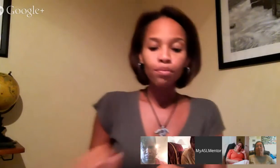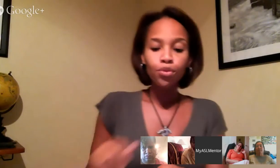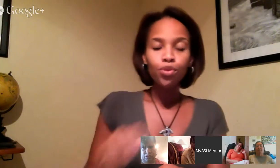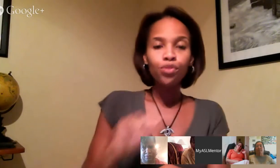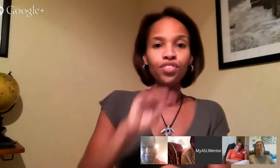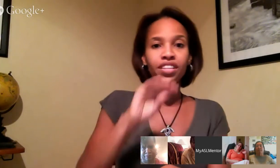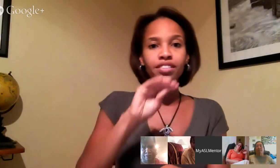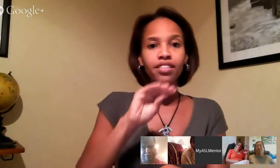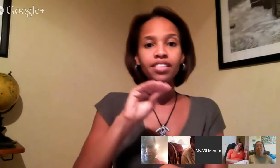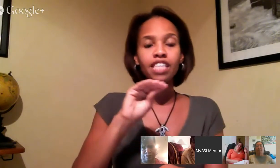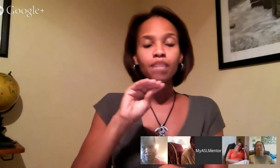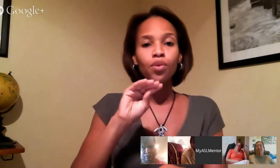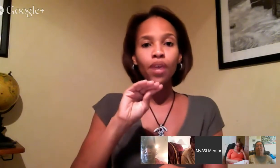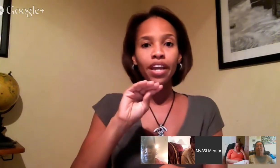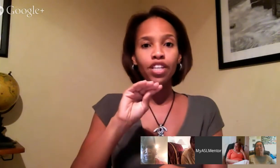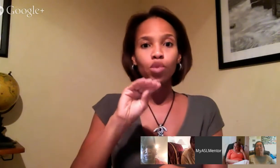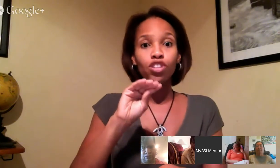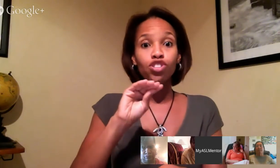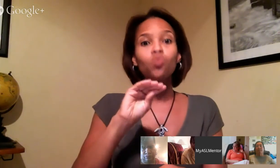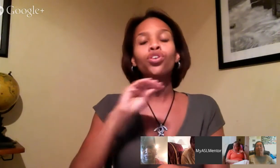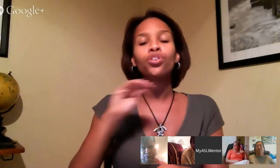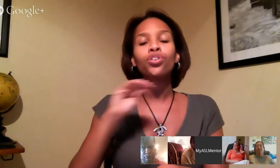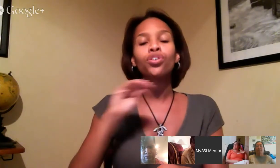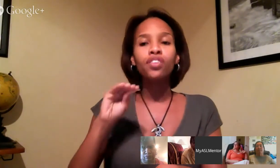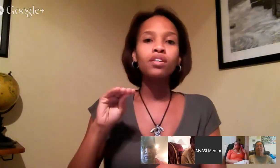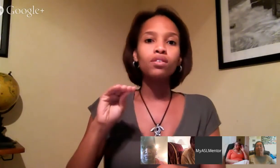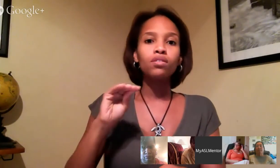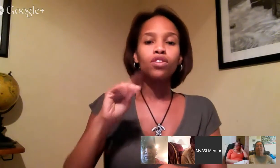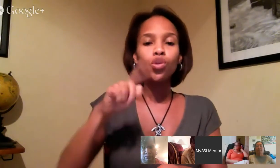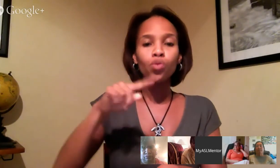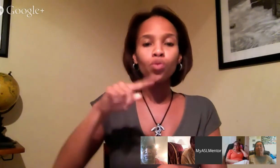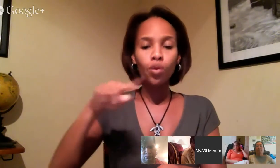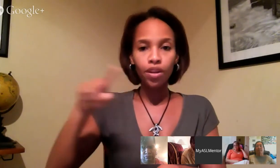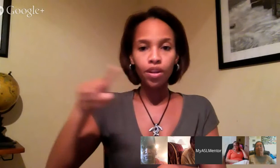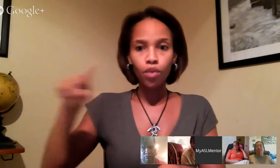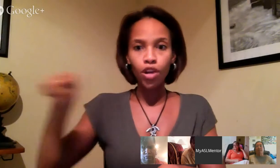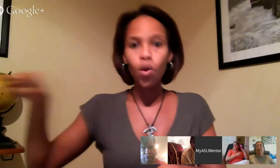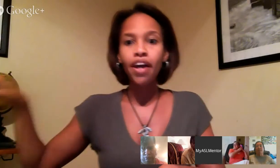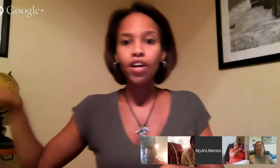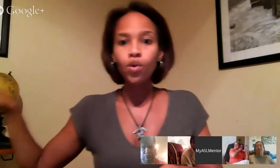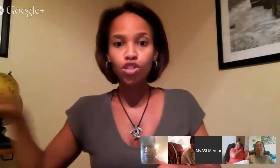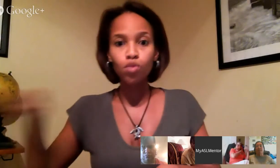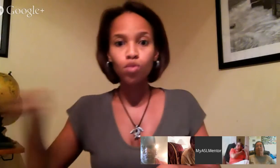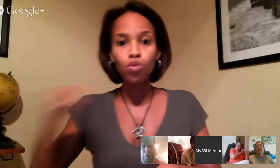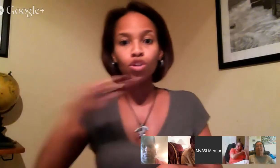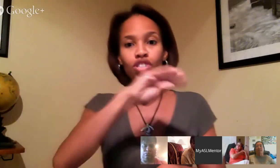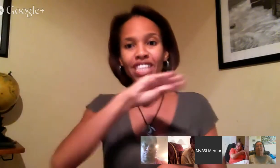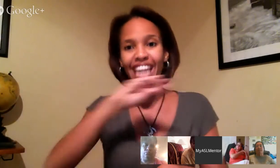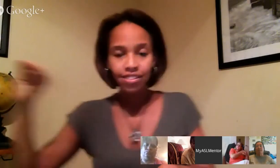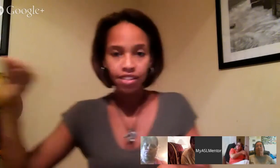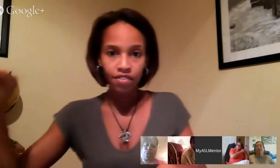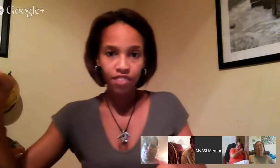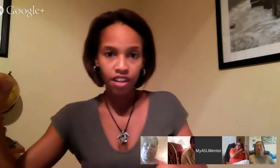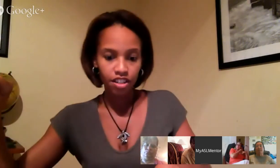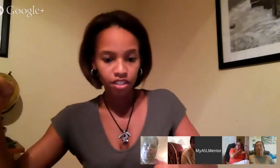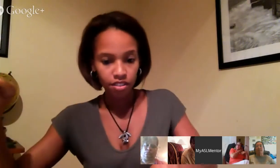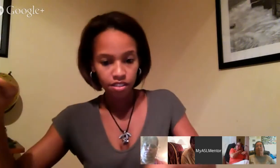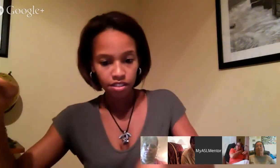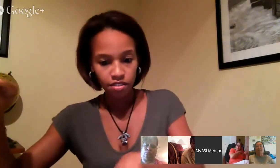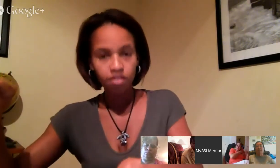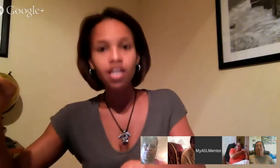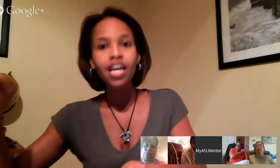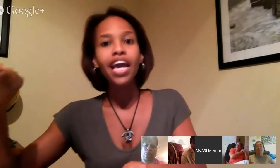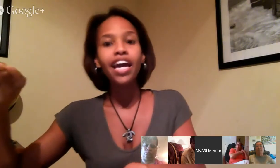where we move the WH question word, the who, what, when, where, why question word, to the end of the